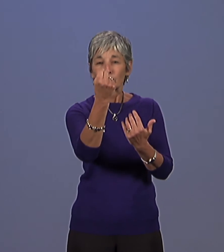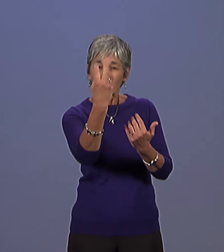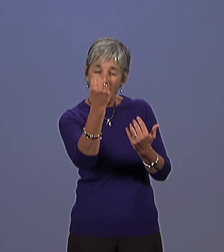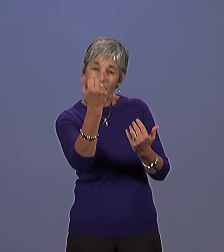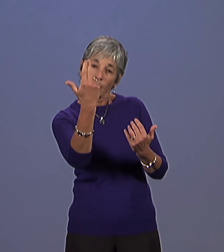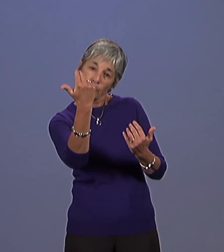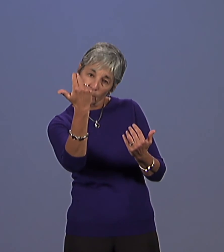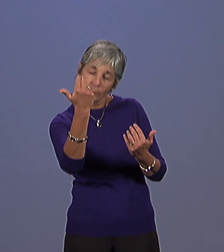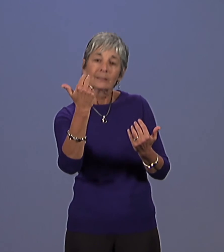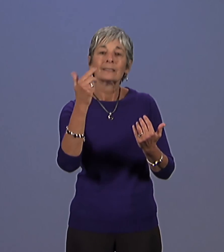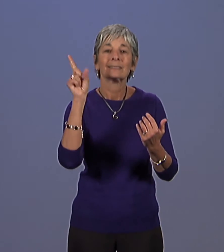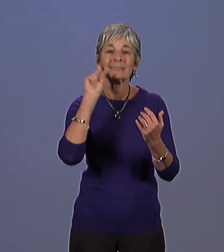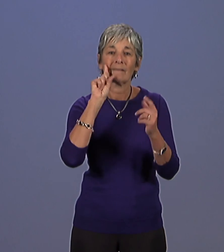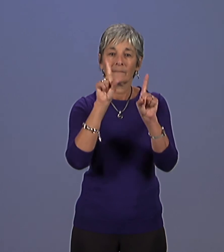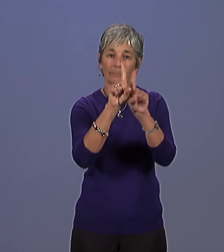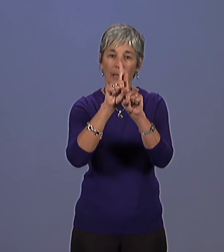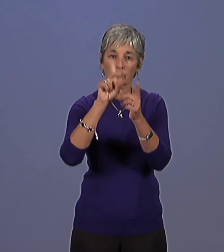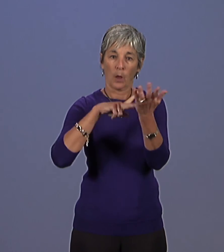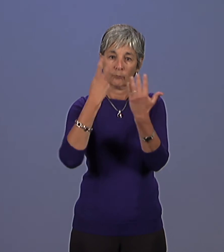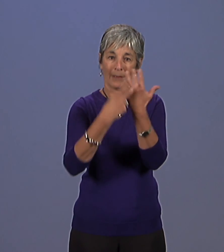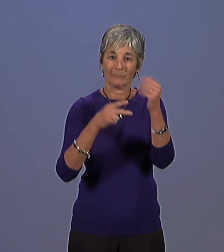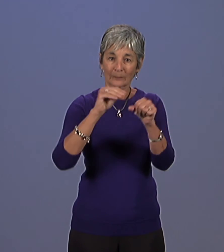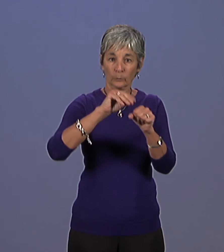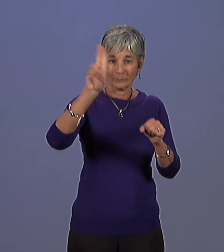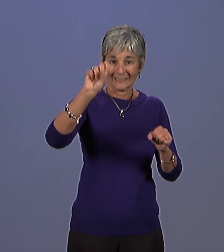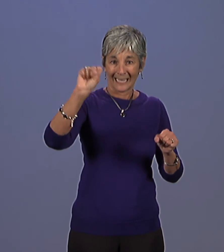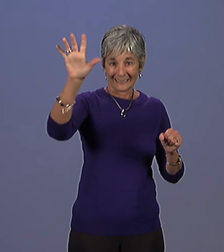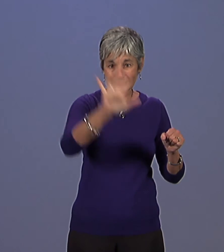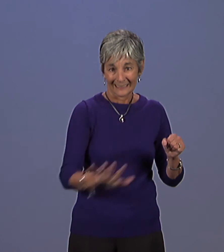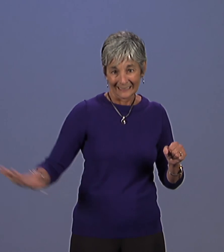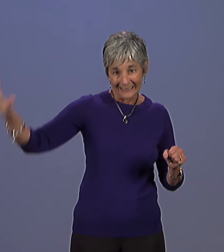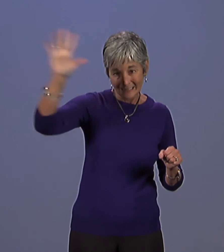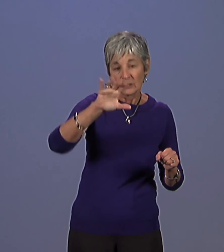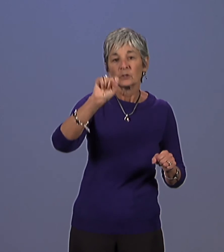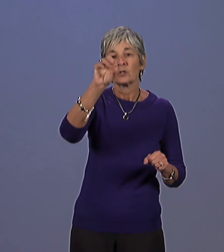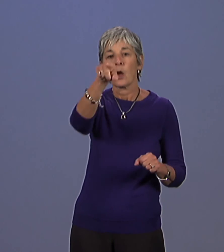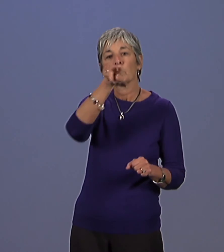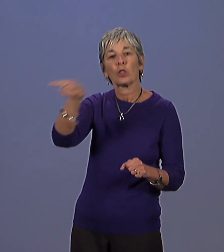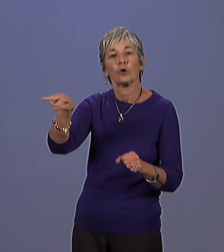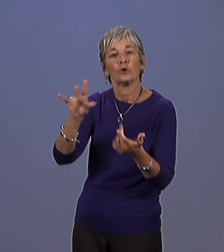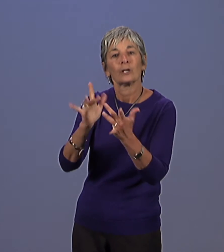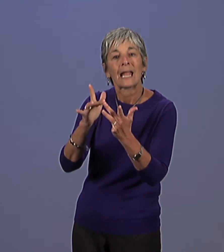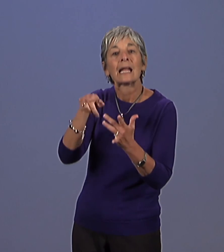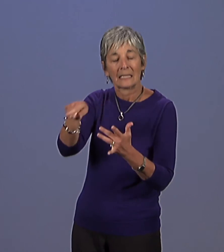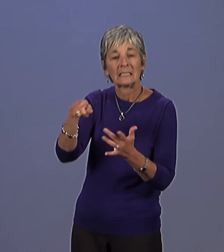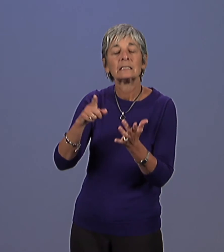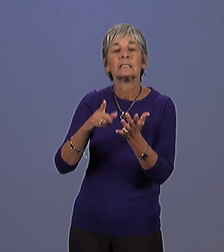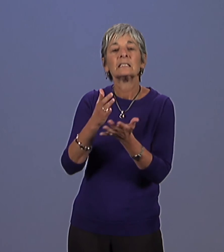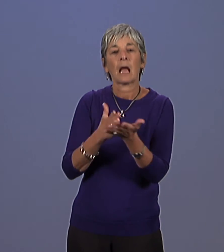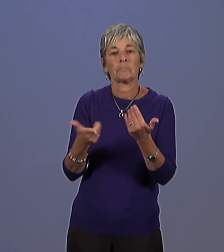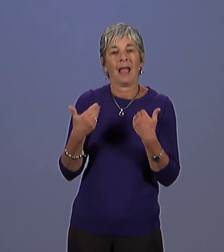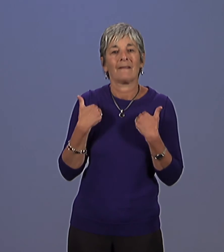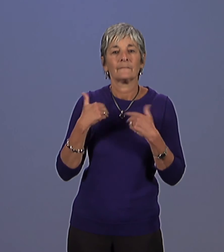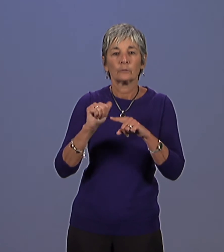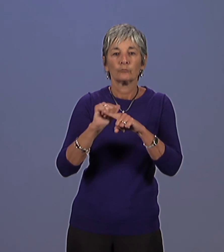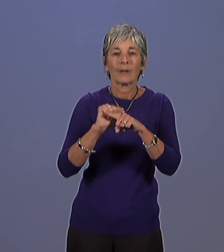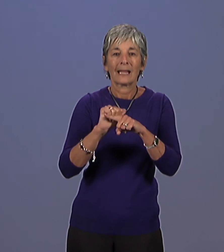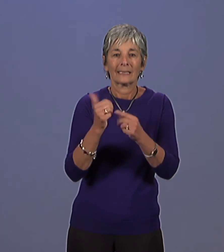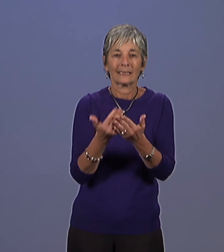There are perhaps 12 or 13 deaf mentoring programs across the U.S. now, so you can look online. And some offer training or